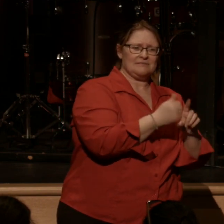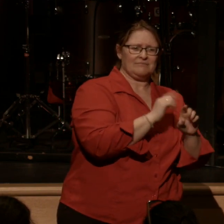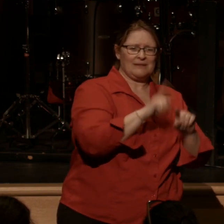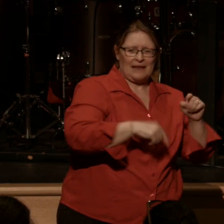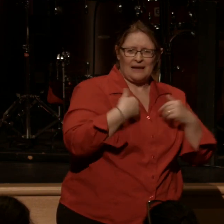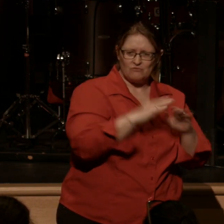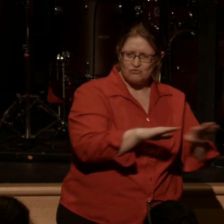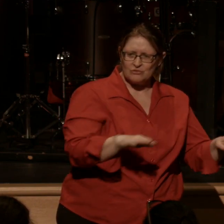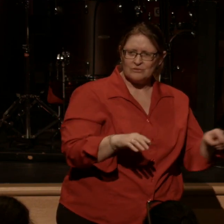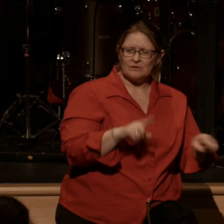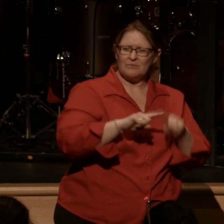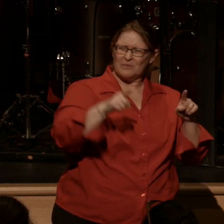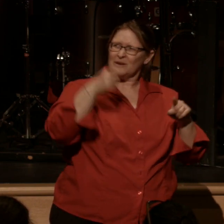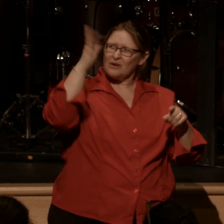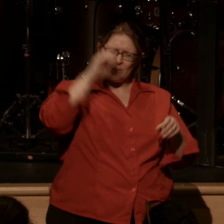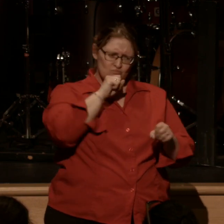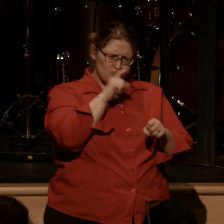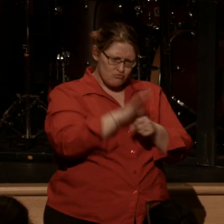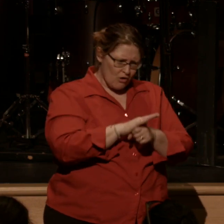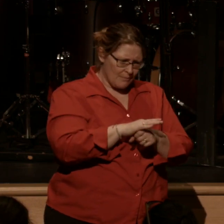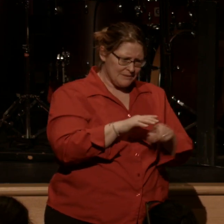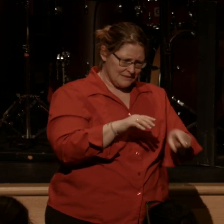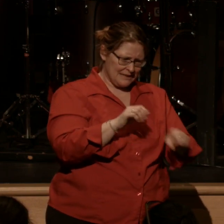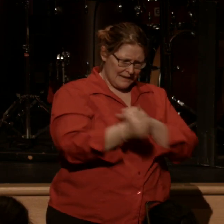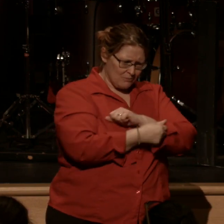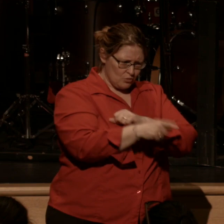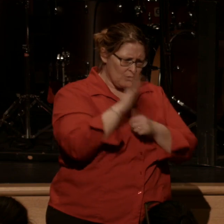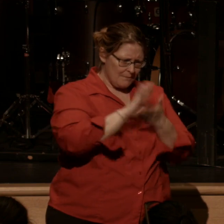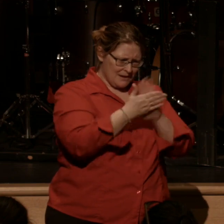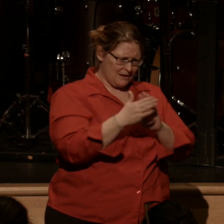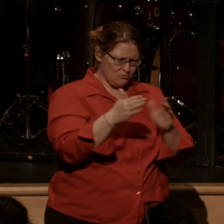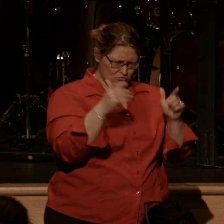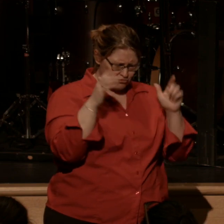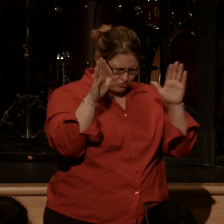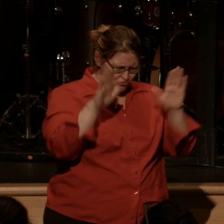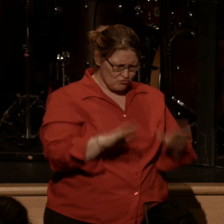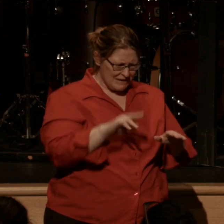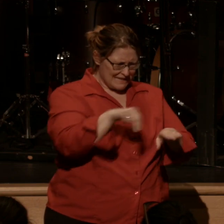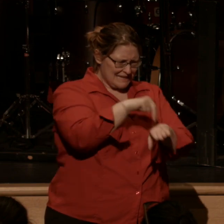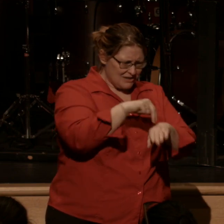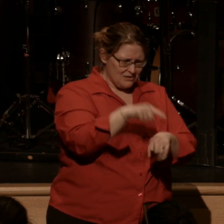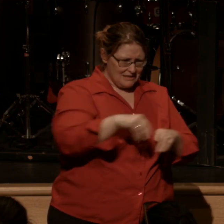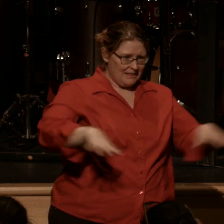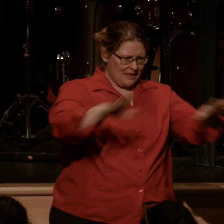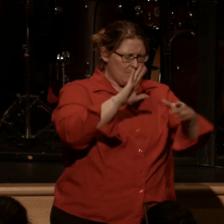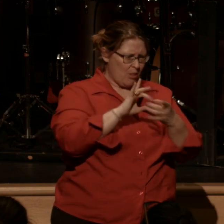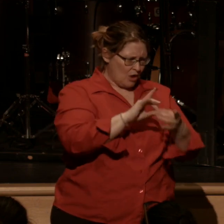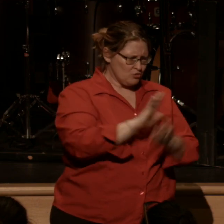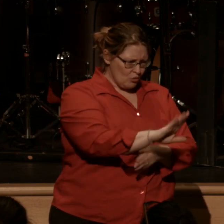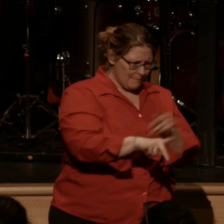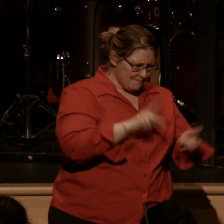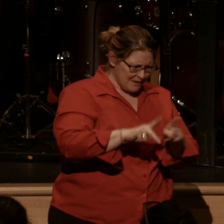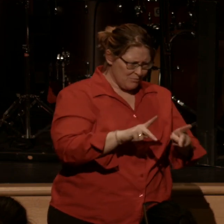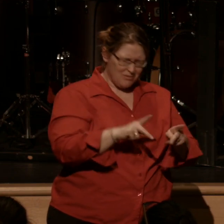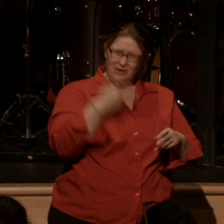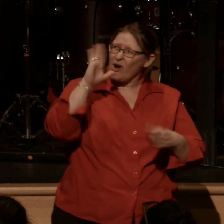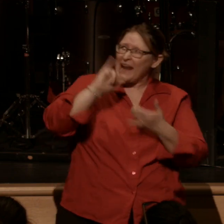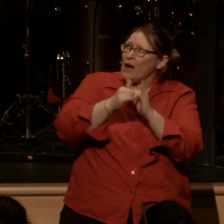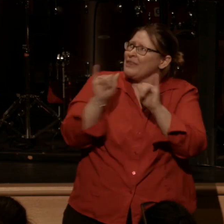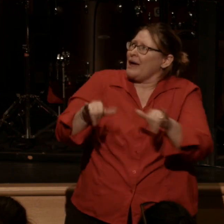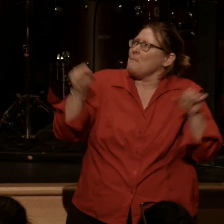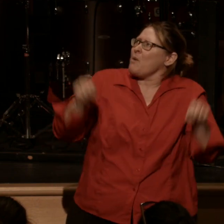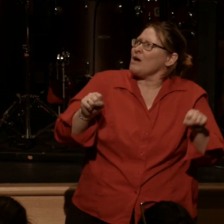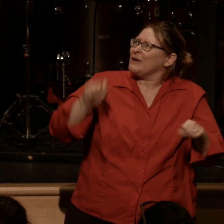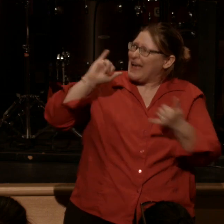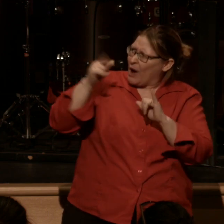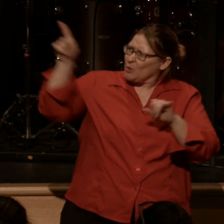here God promises to Abraham that you will be a great nation and this land will belong to your people. God, how is this going to be possible? How